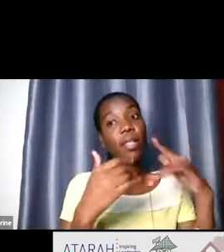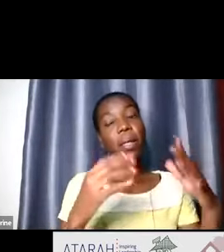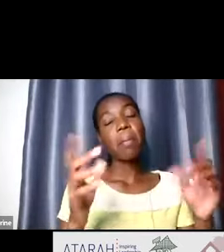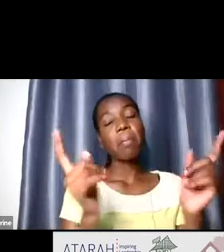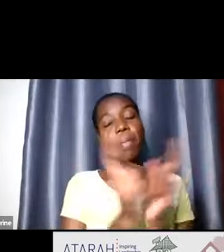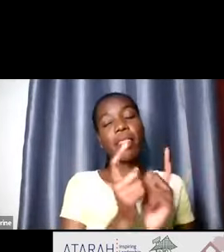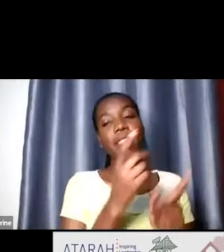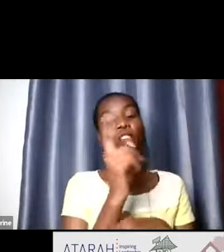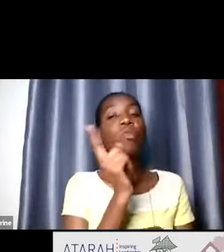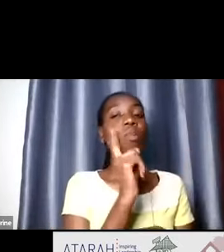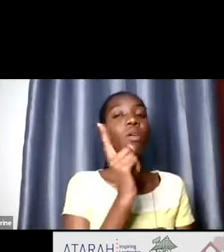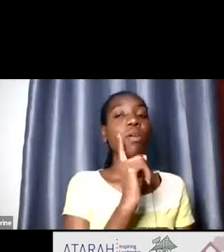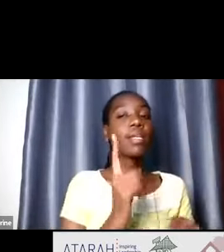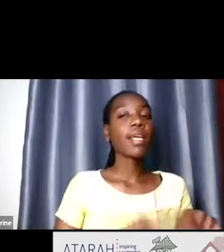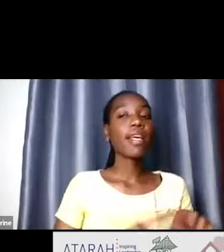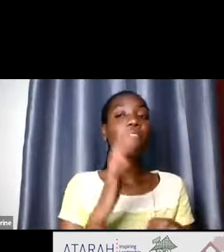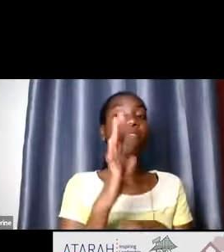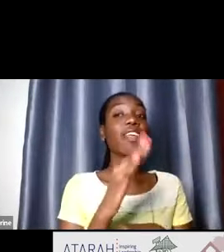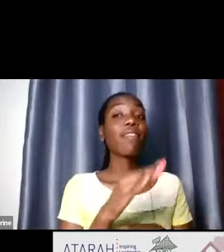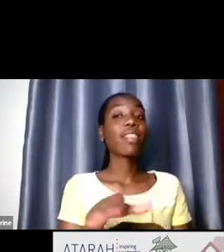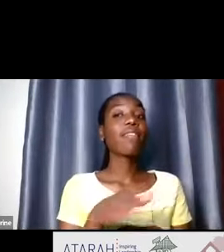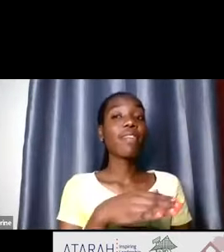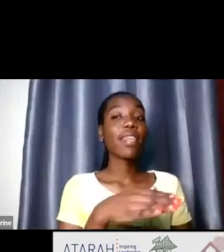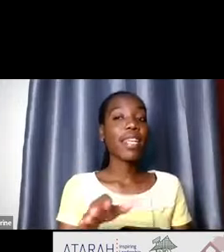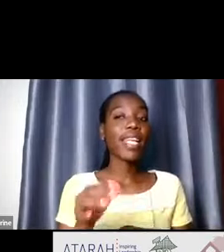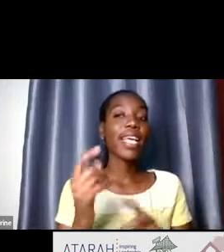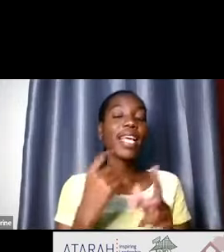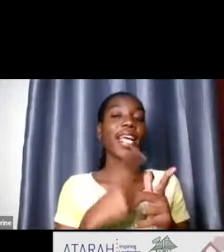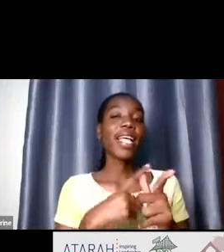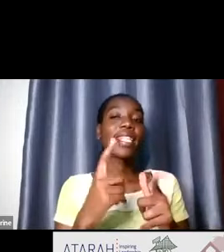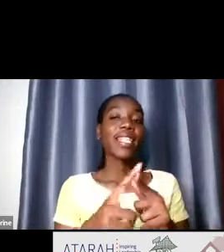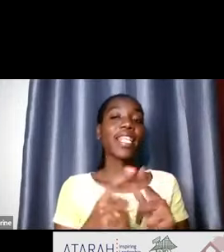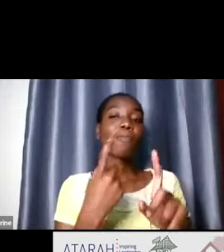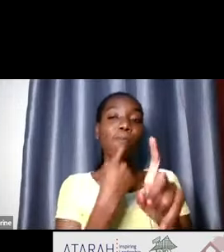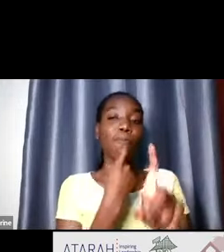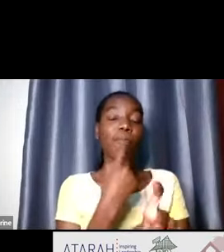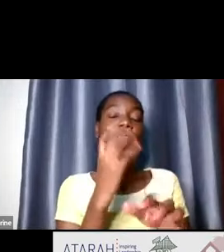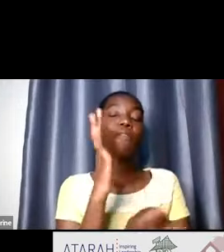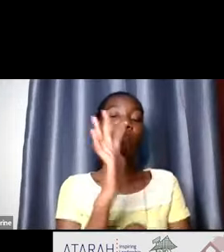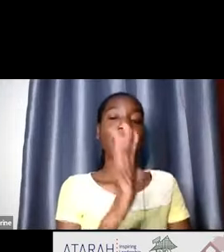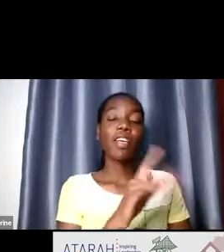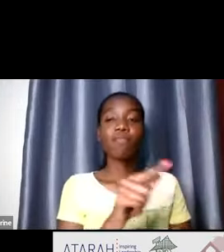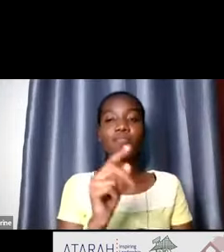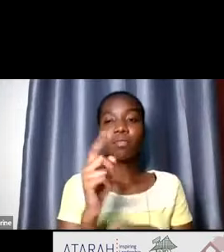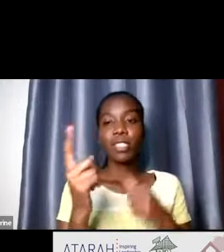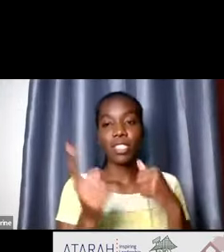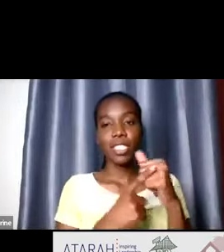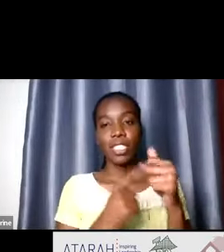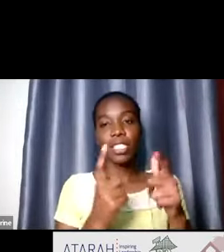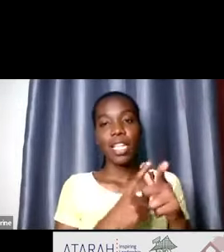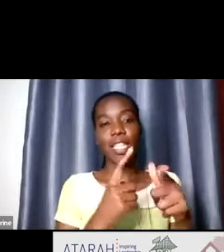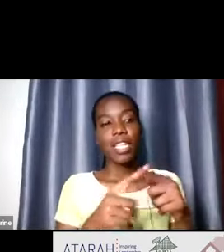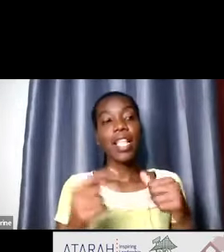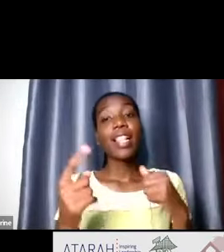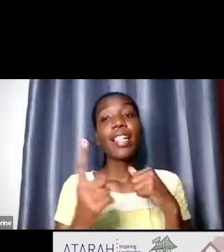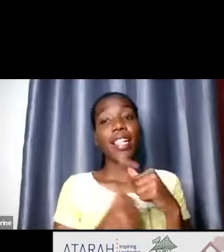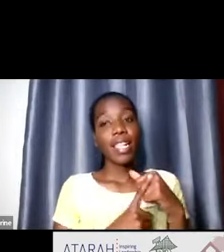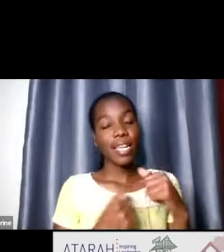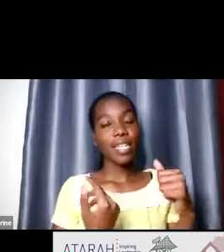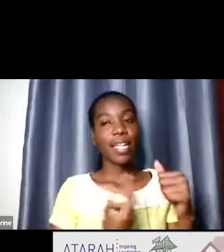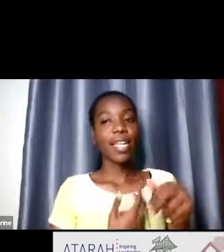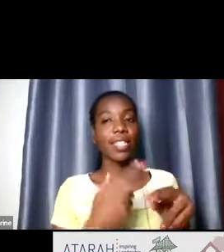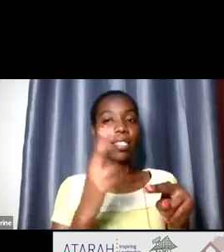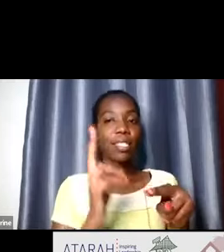Club tomorrow at 5 o'clock. That's when the cocktail hour starts, 5 to 6. And then from 6, we sit and have a